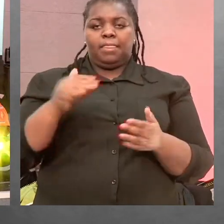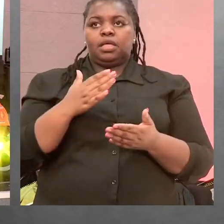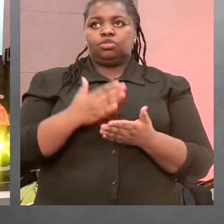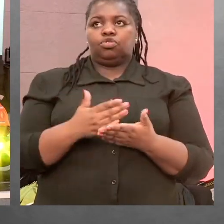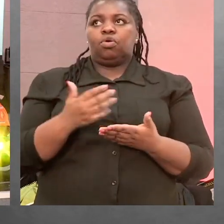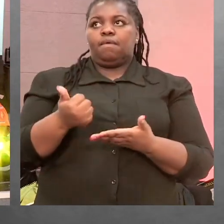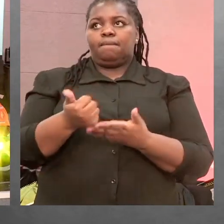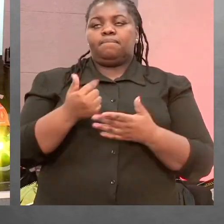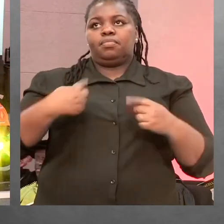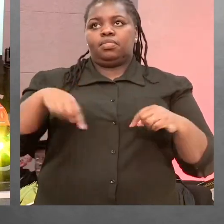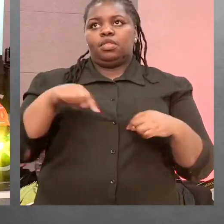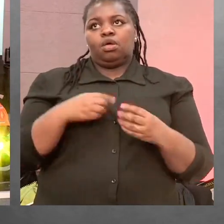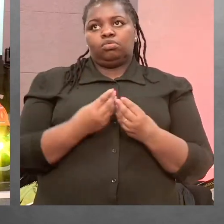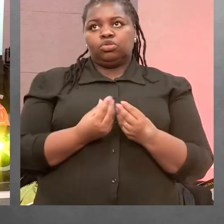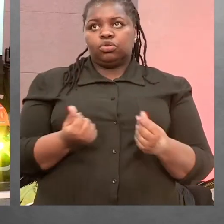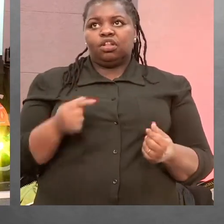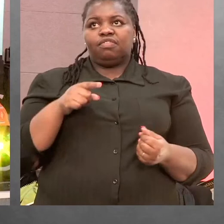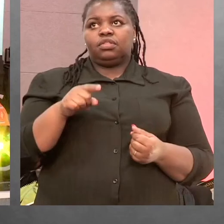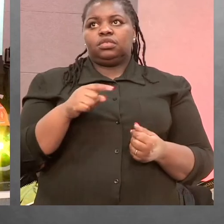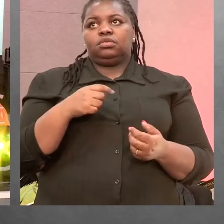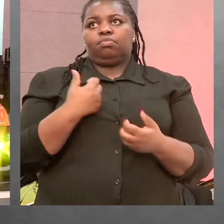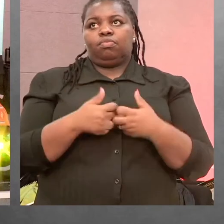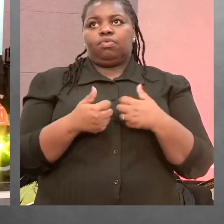us out of this malaise.